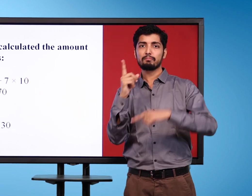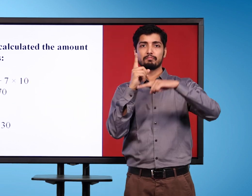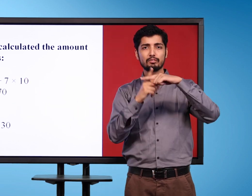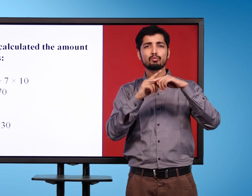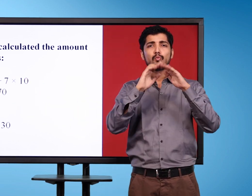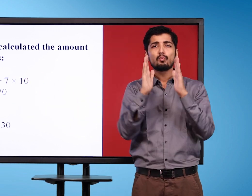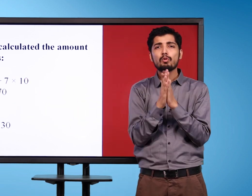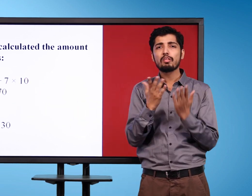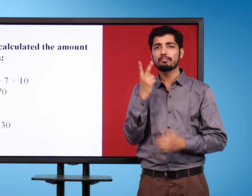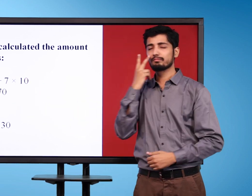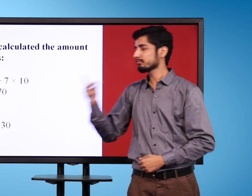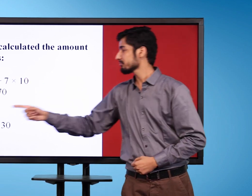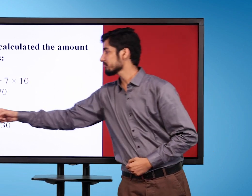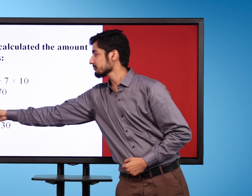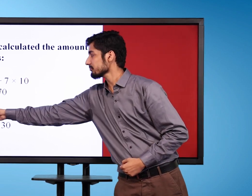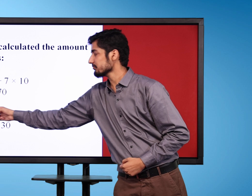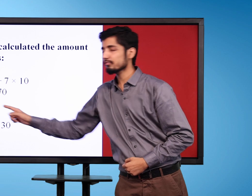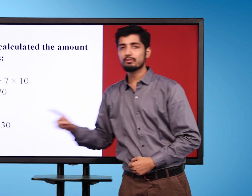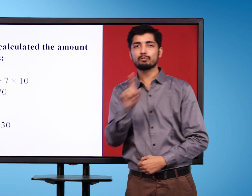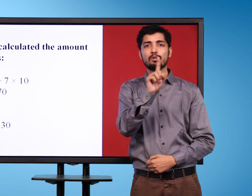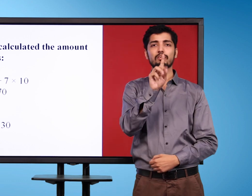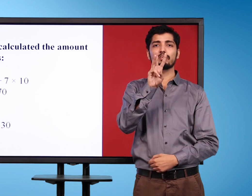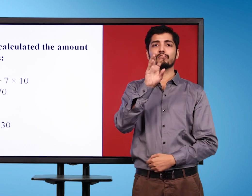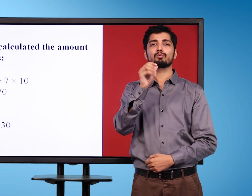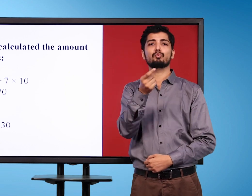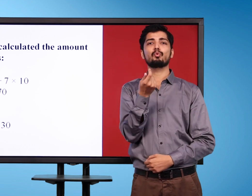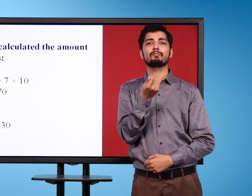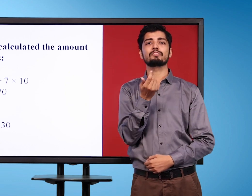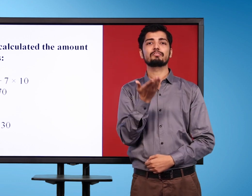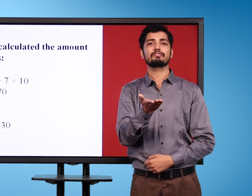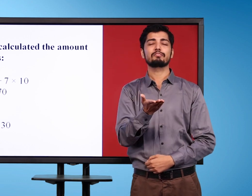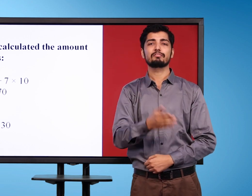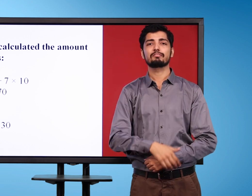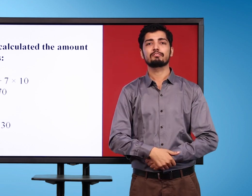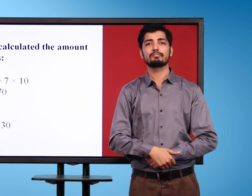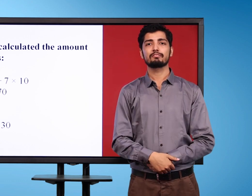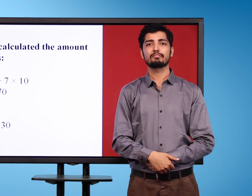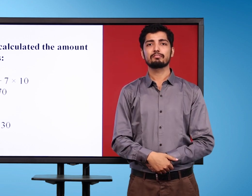which is equal to 130. Answer: 130 rupees.